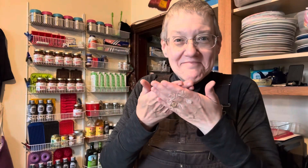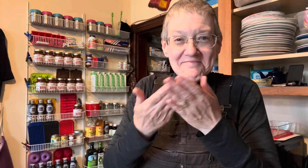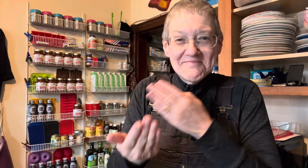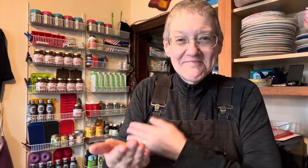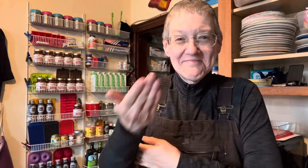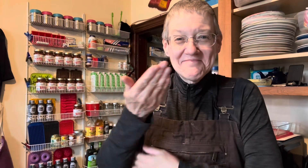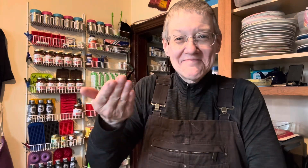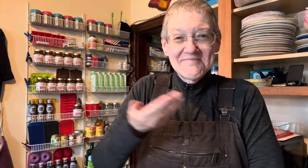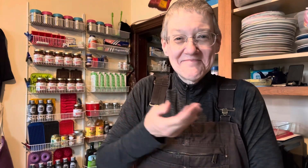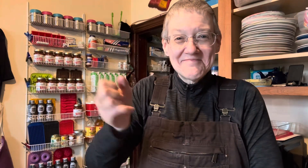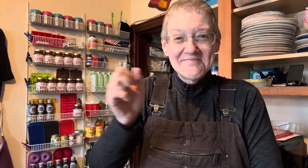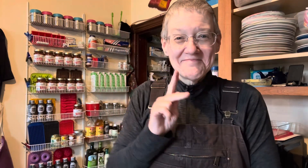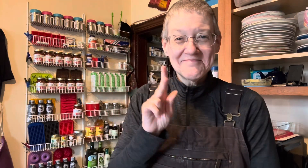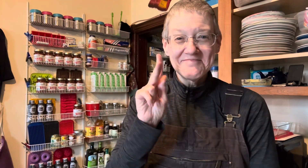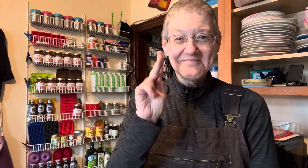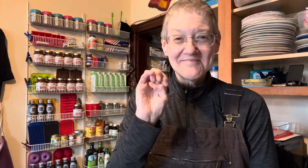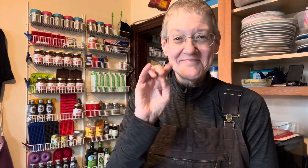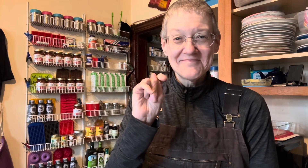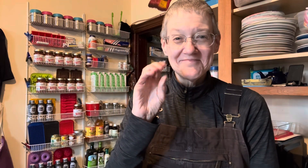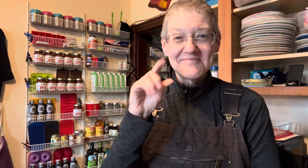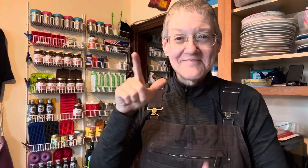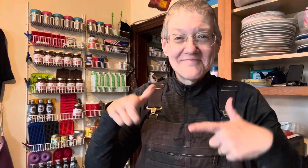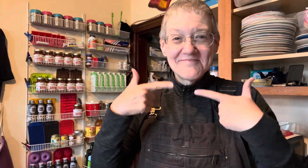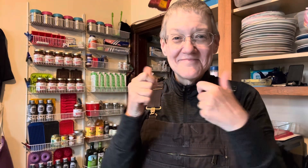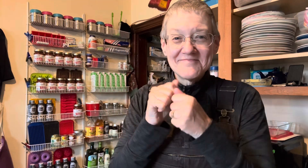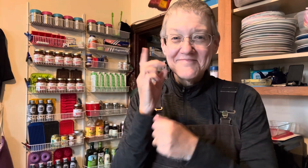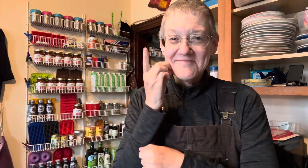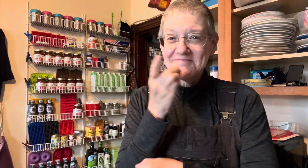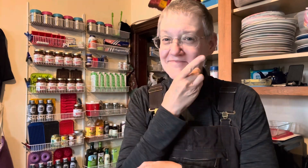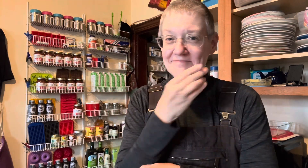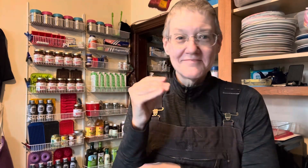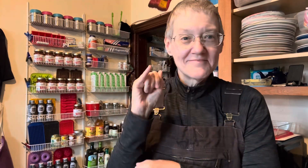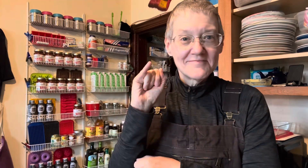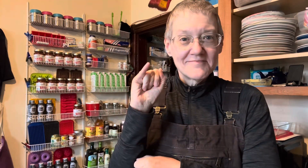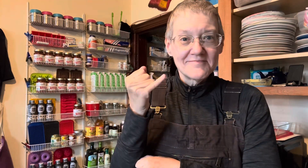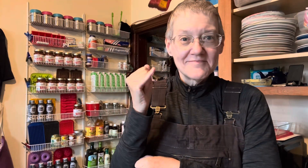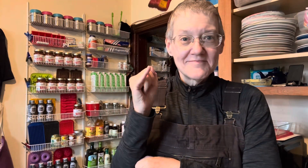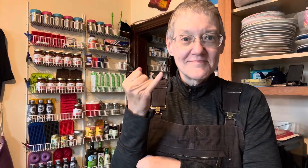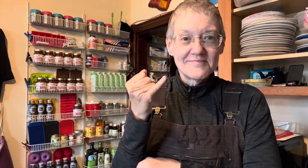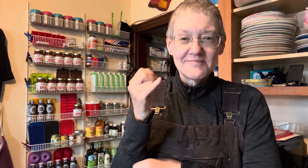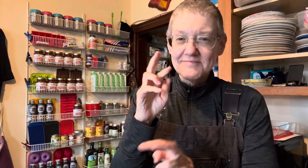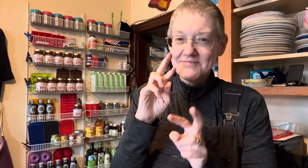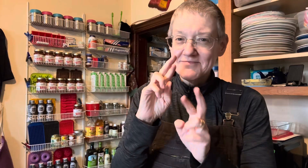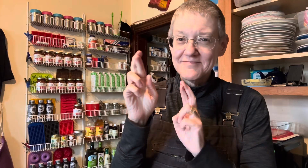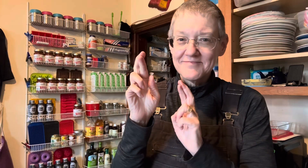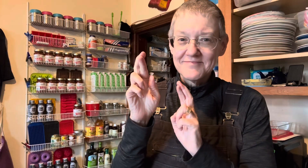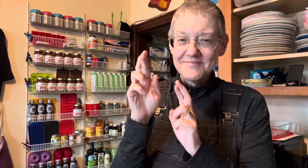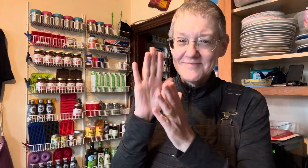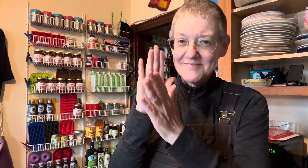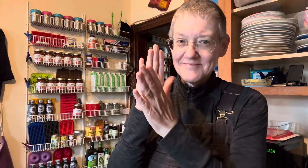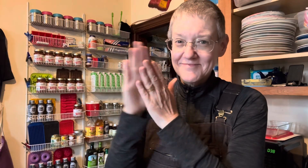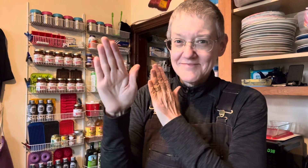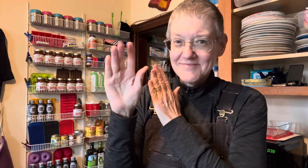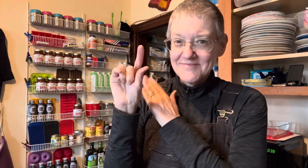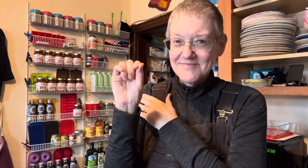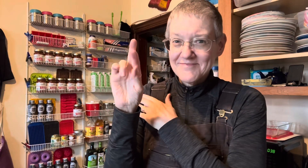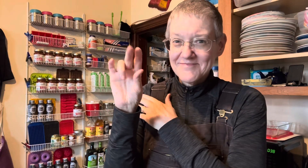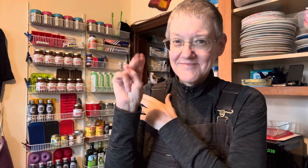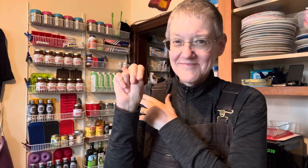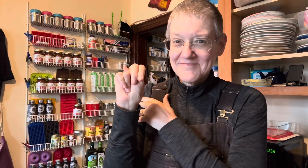Good morning and welcome back to Keto Living with Dale and Judith. I'm ready to get out into the garden.